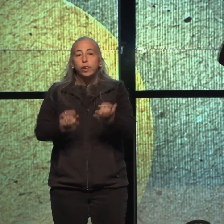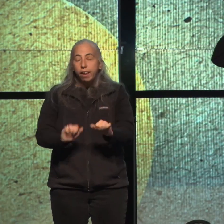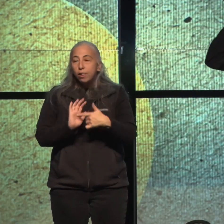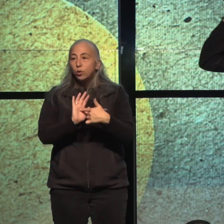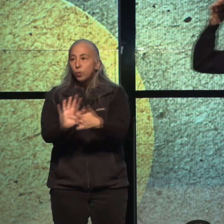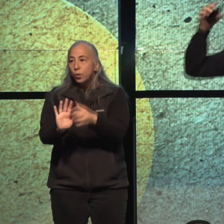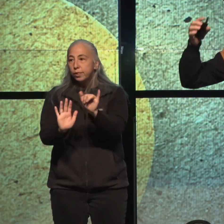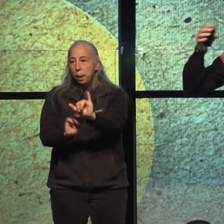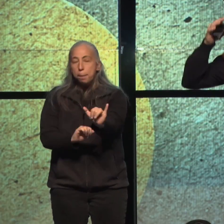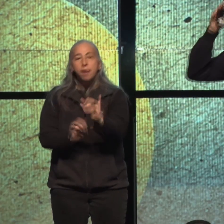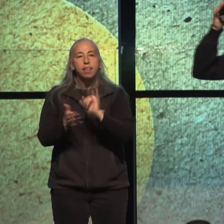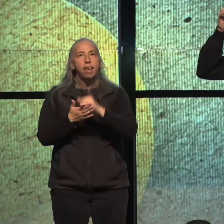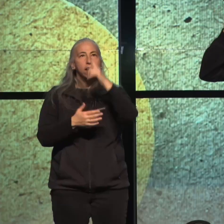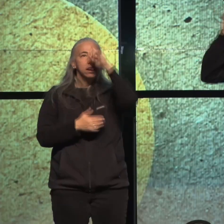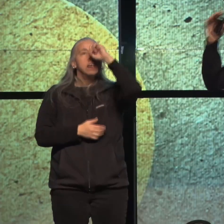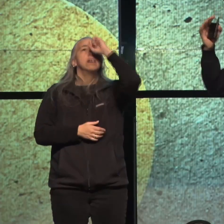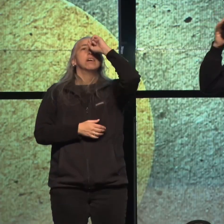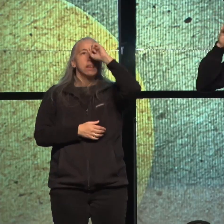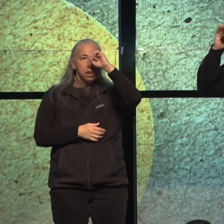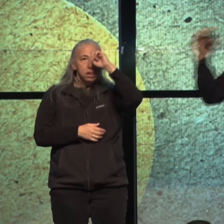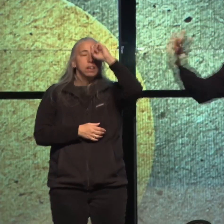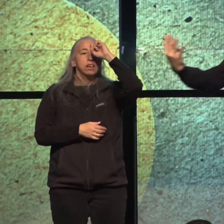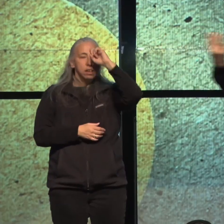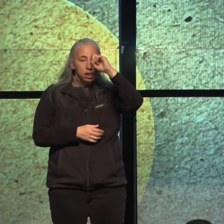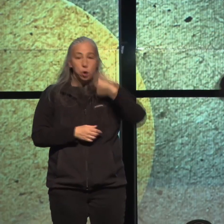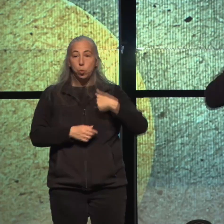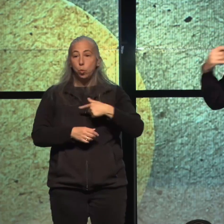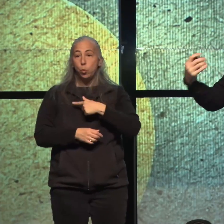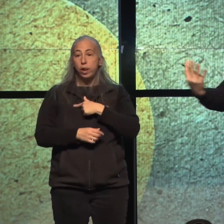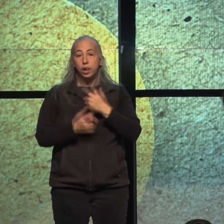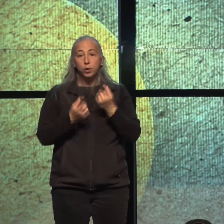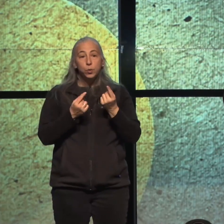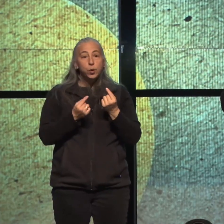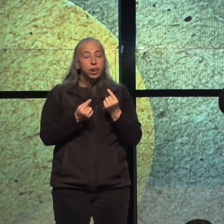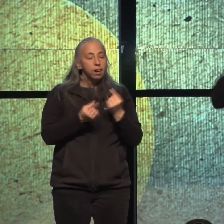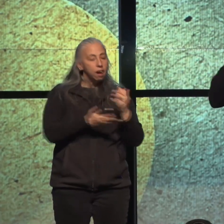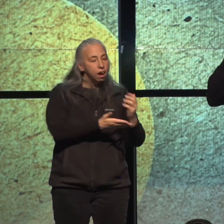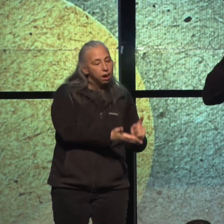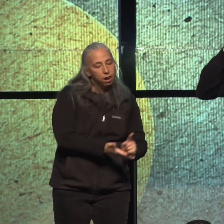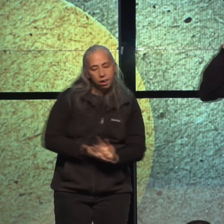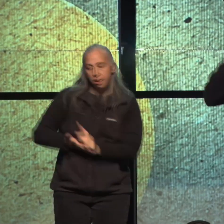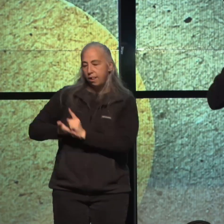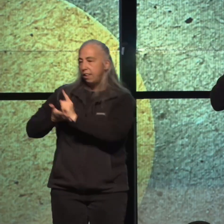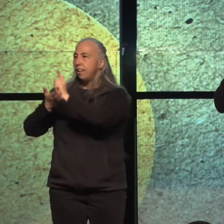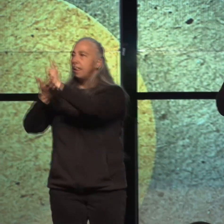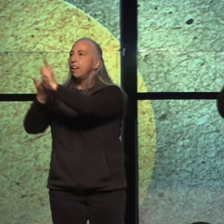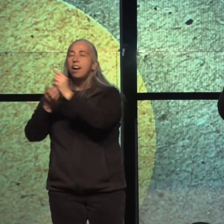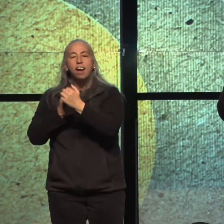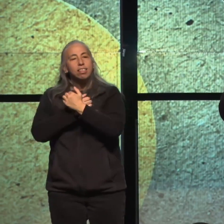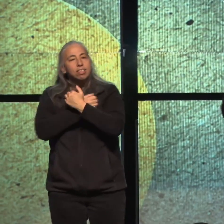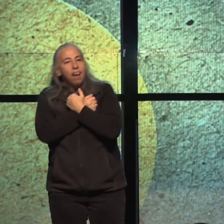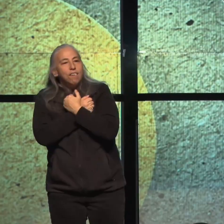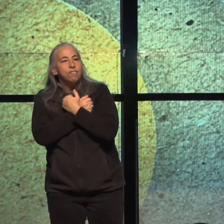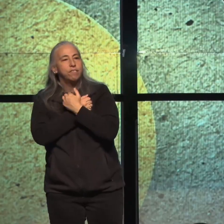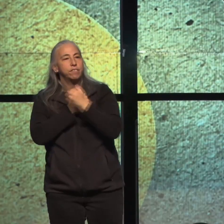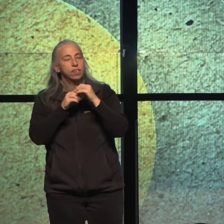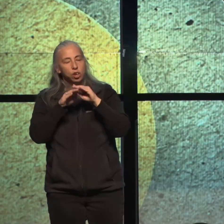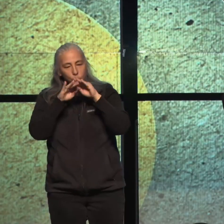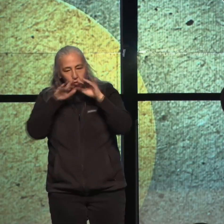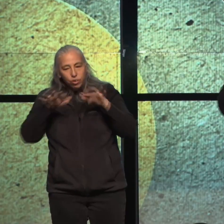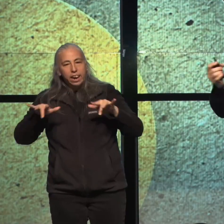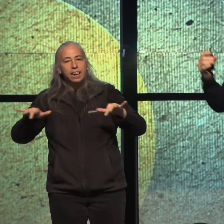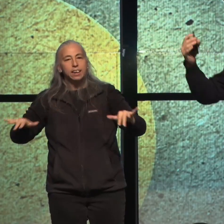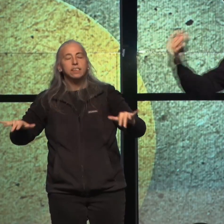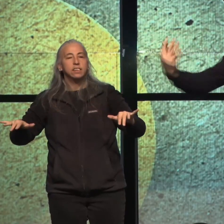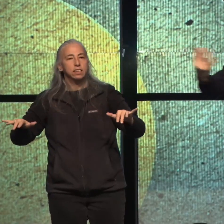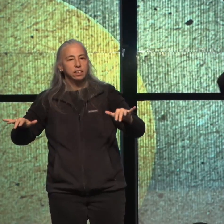Right? That mentality that says we're living in love and grace. We've been clouded with a lie. And